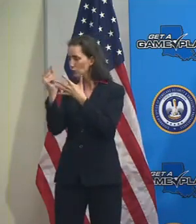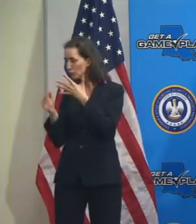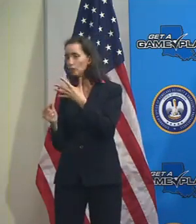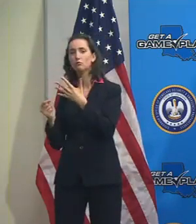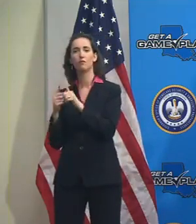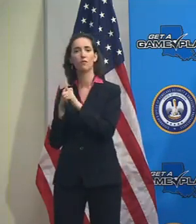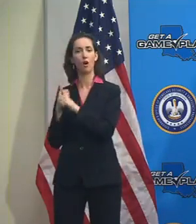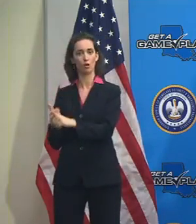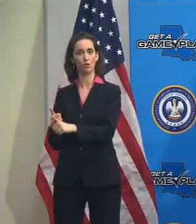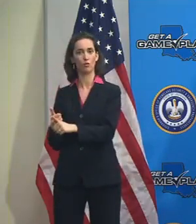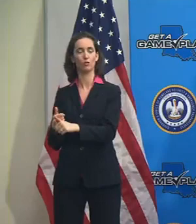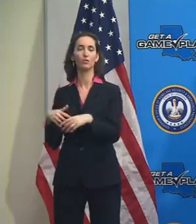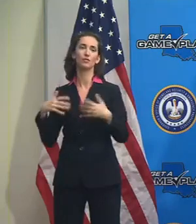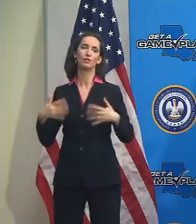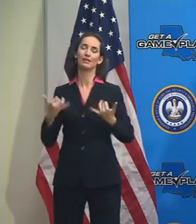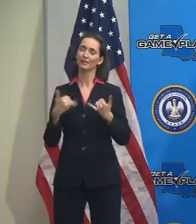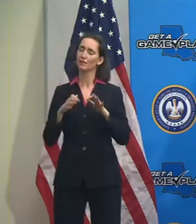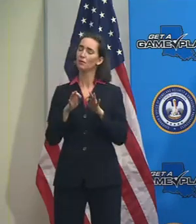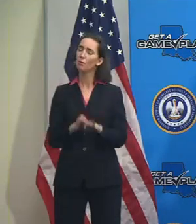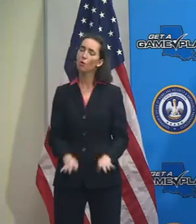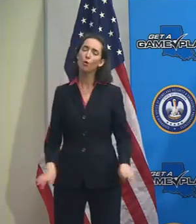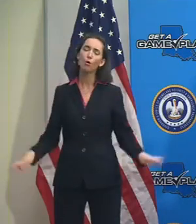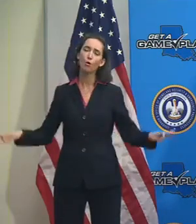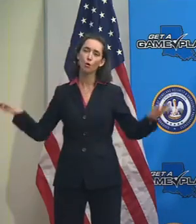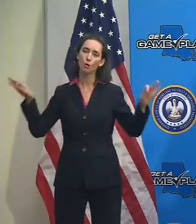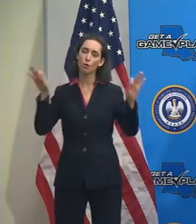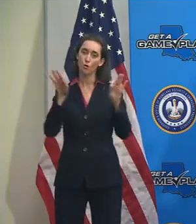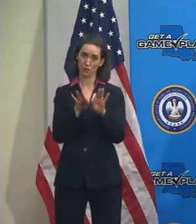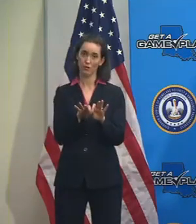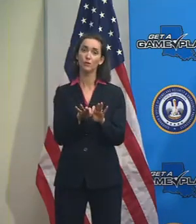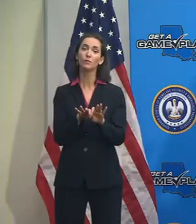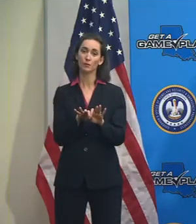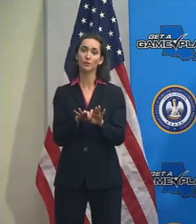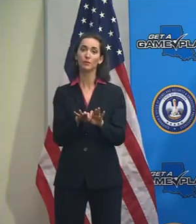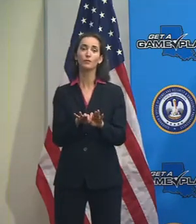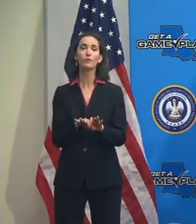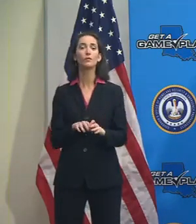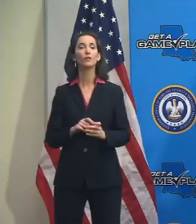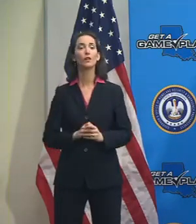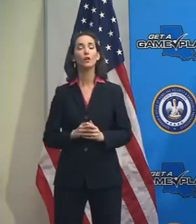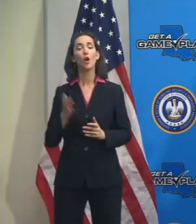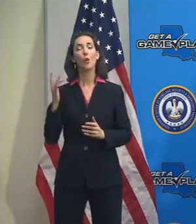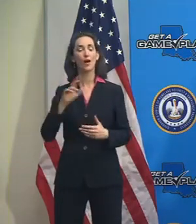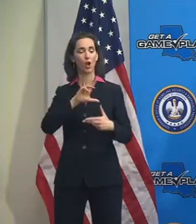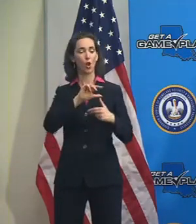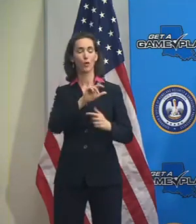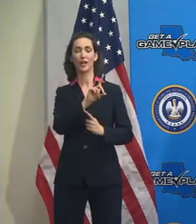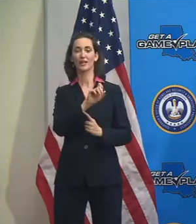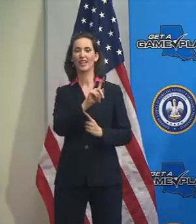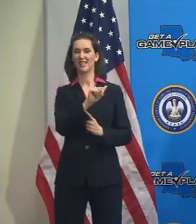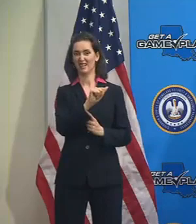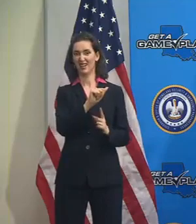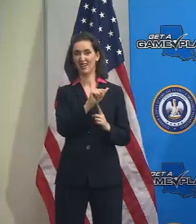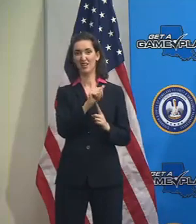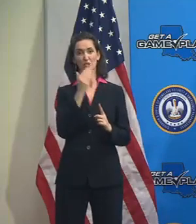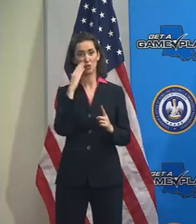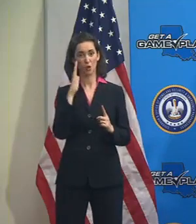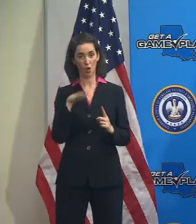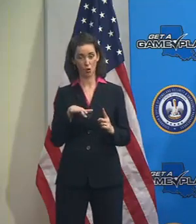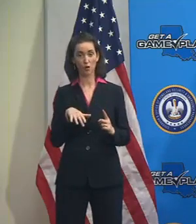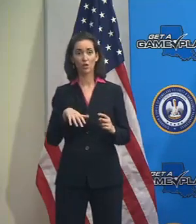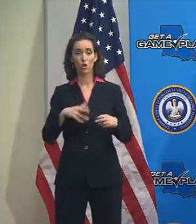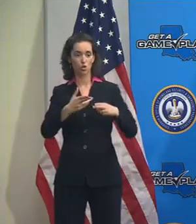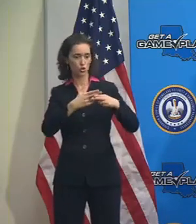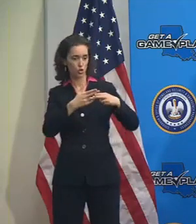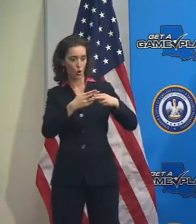They remain critically important because one thing we know about Hurricane Delta, there's going to be some period of time where we're not going